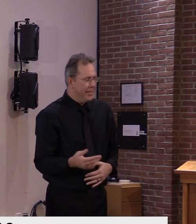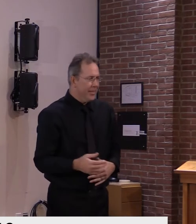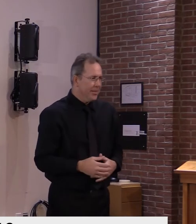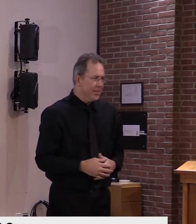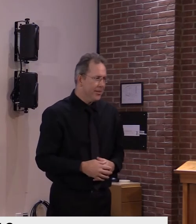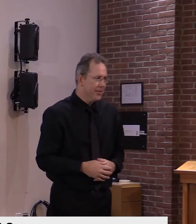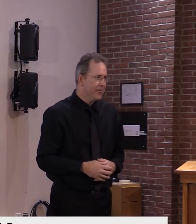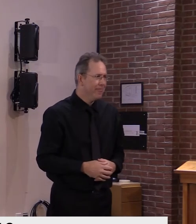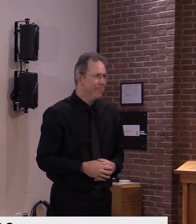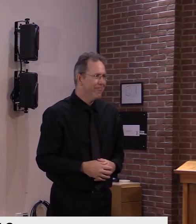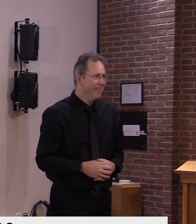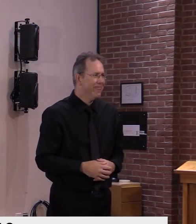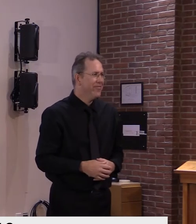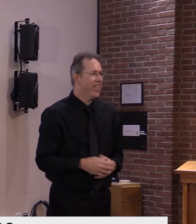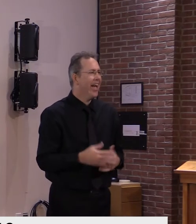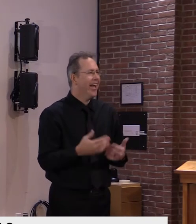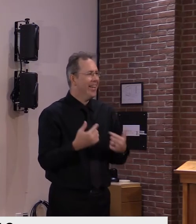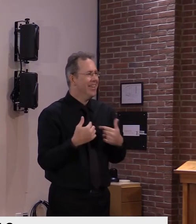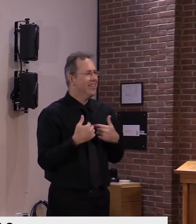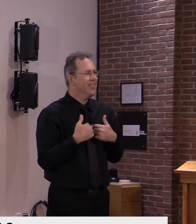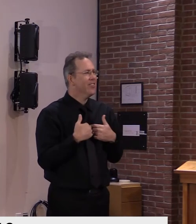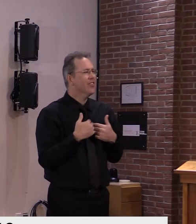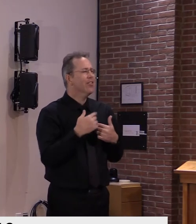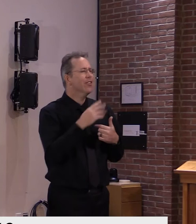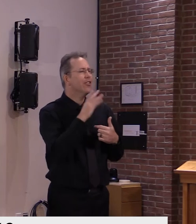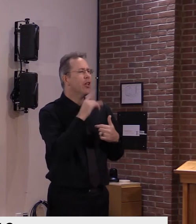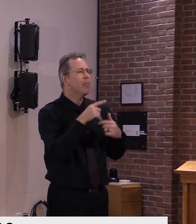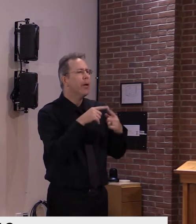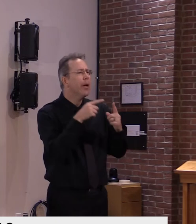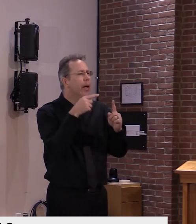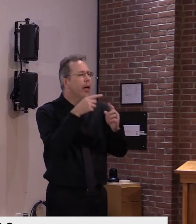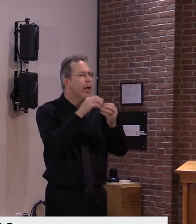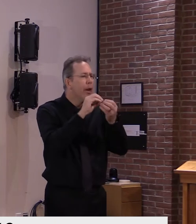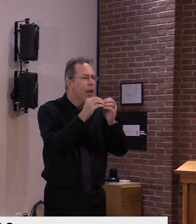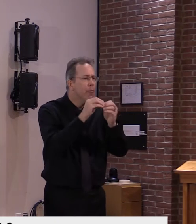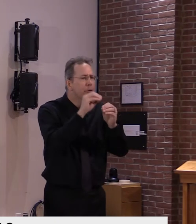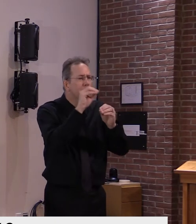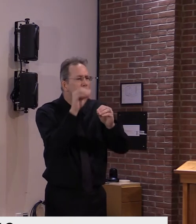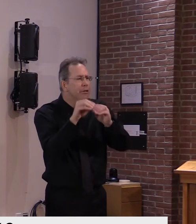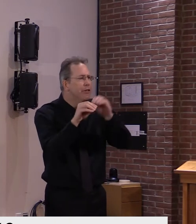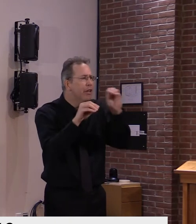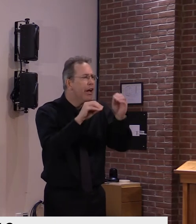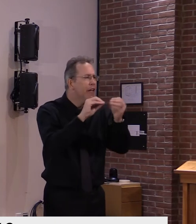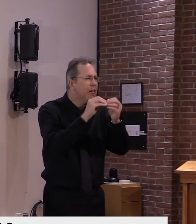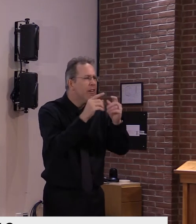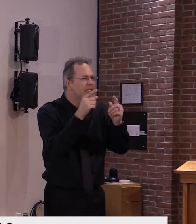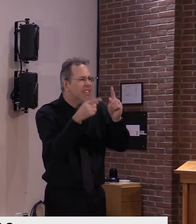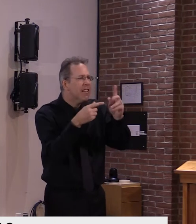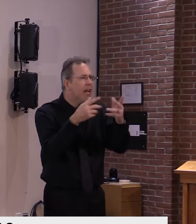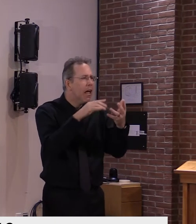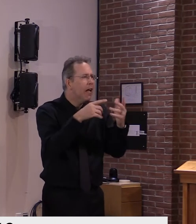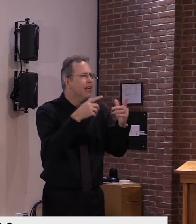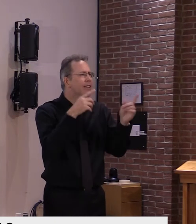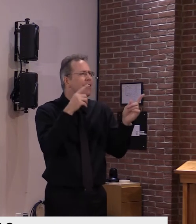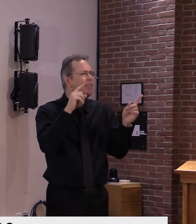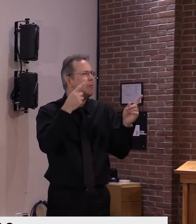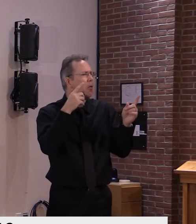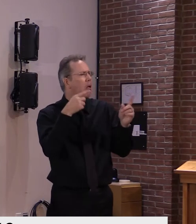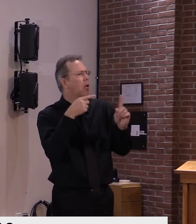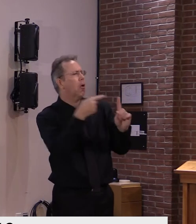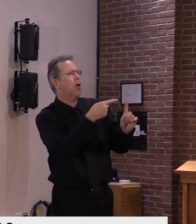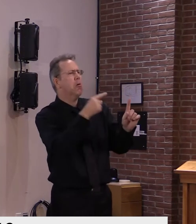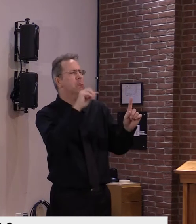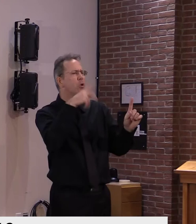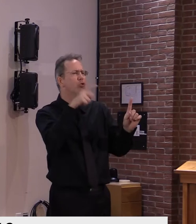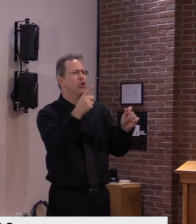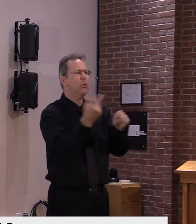right direction. I think, we need to move on from this, all of us, even individually, and